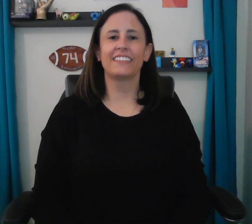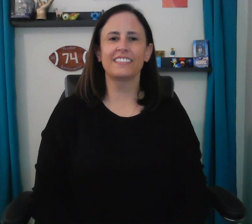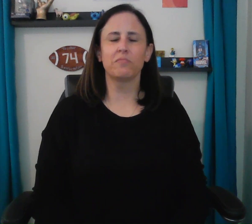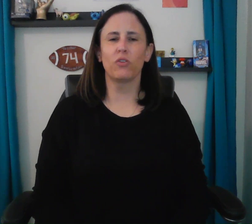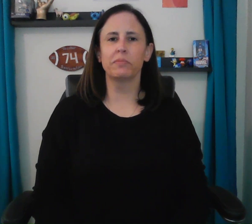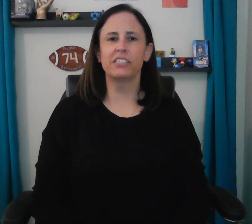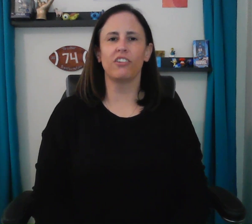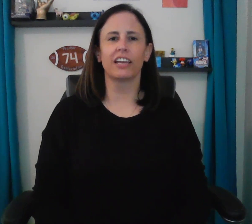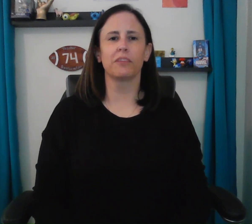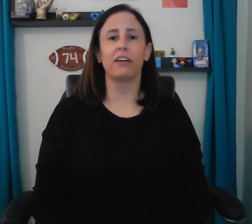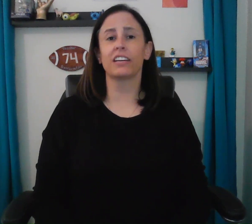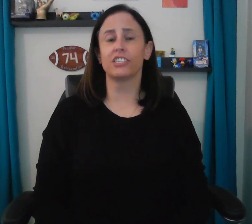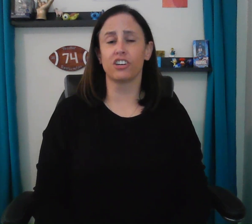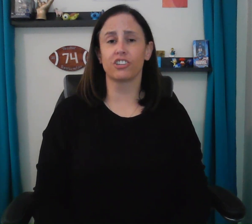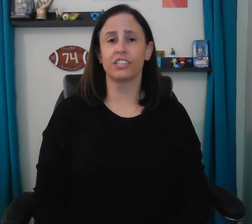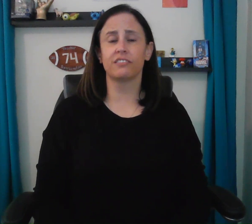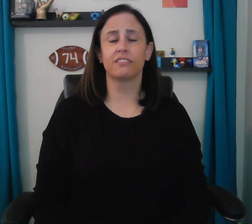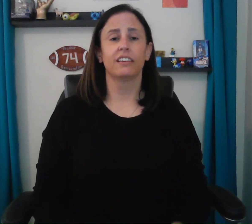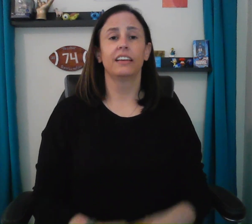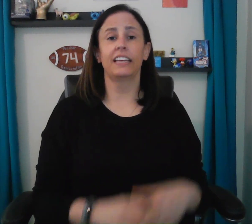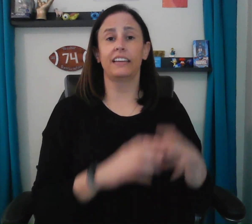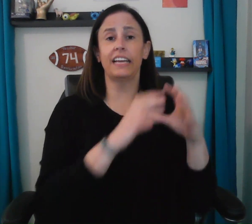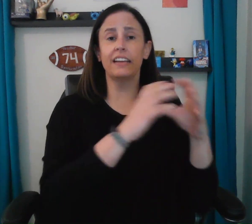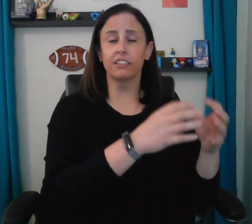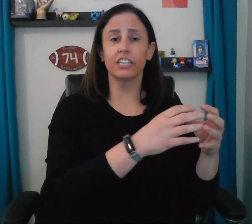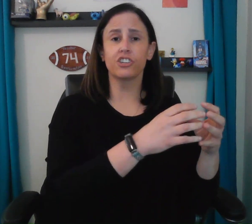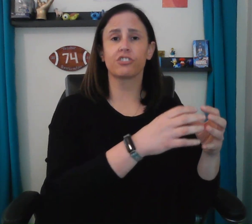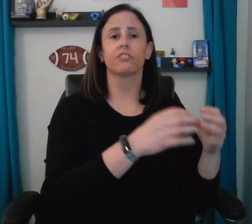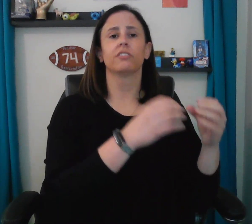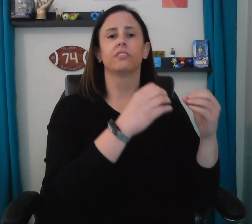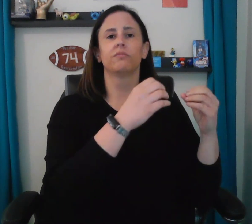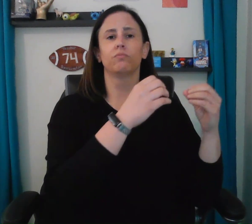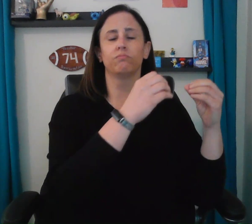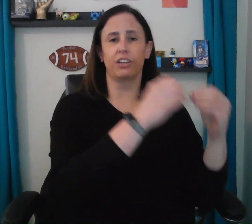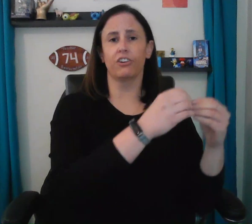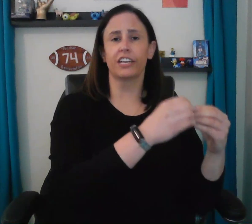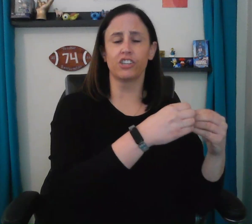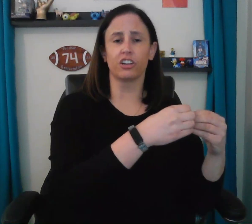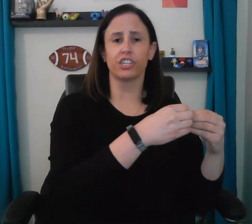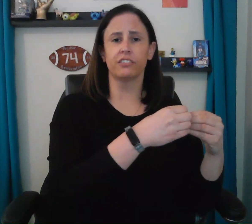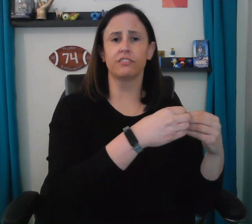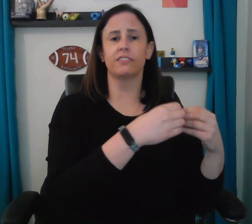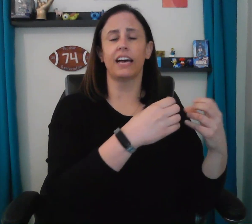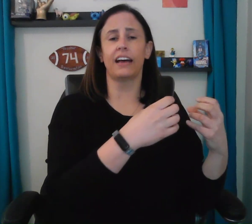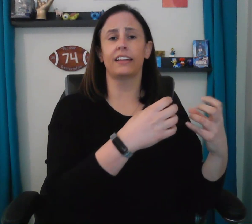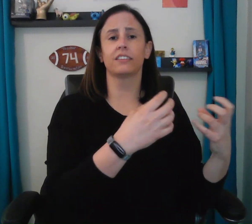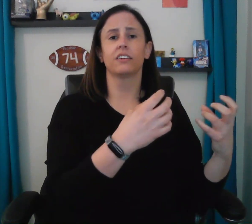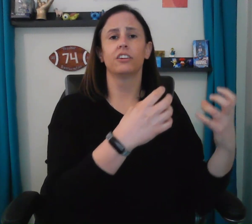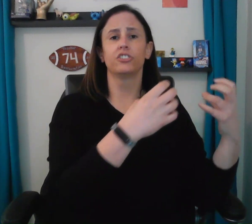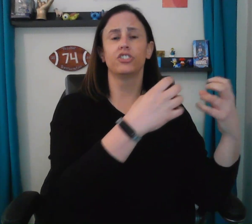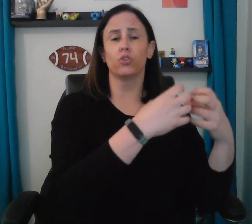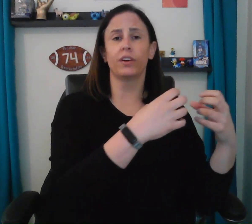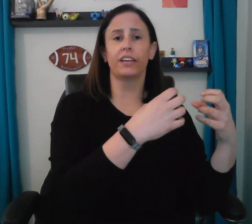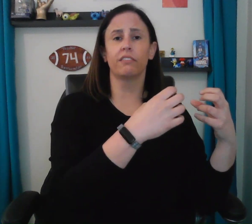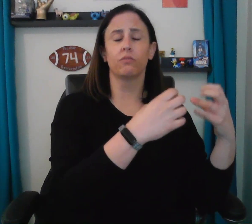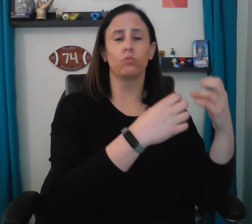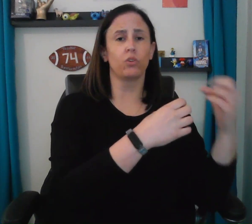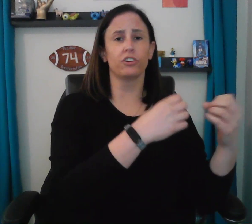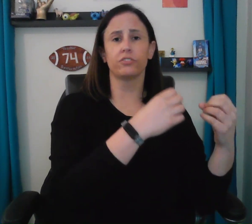In this, I'm going to be talking about conjunctions. In English, there are conjunctions that join words